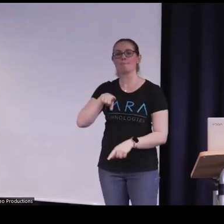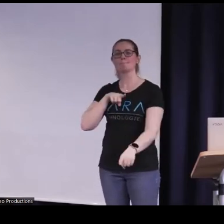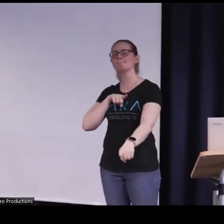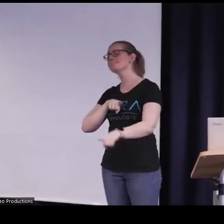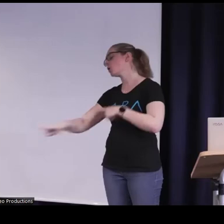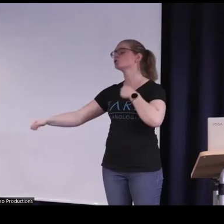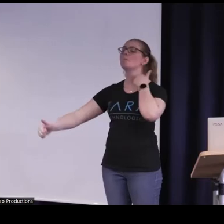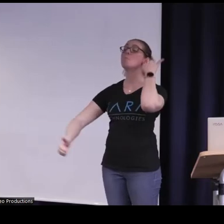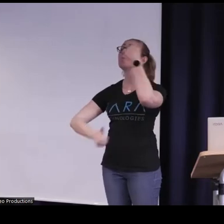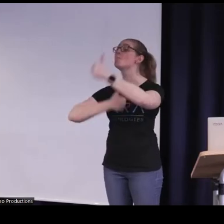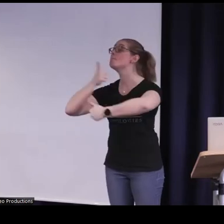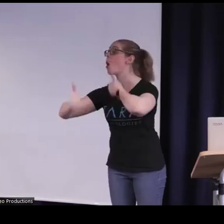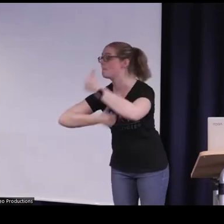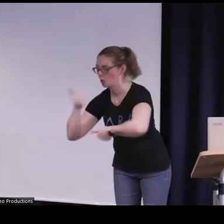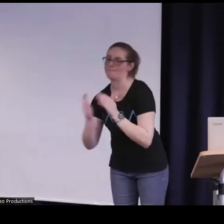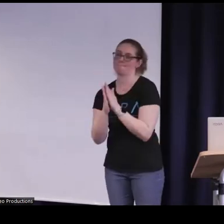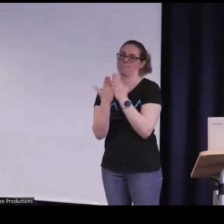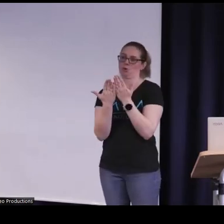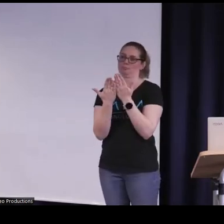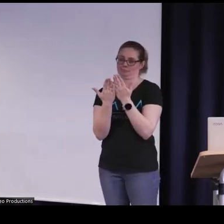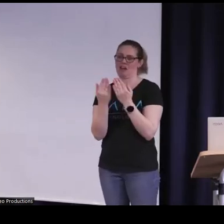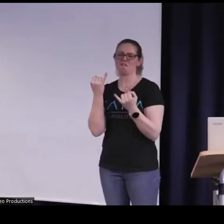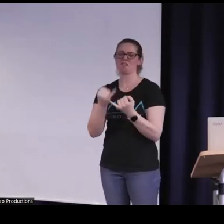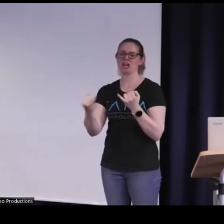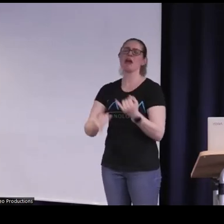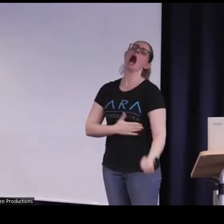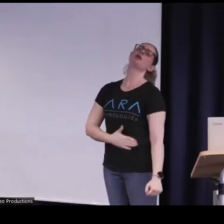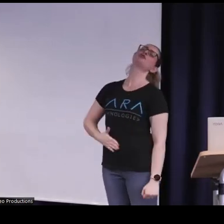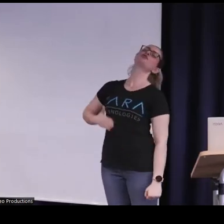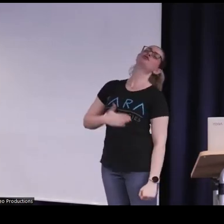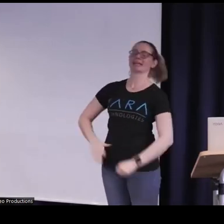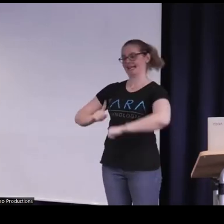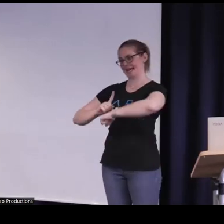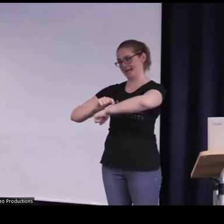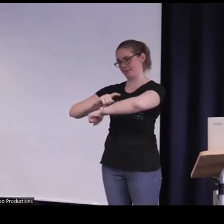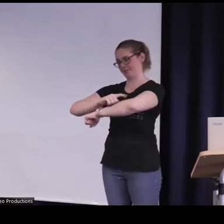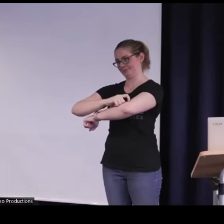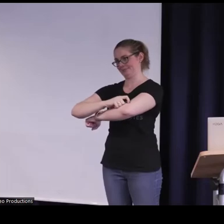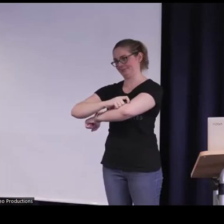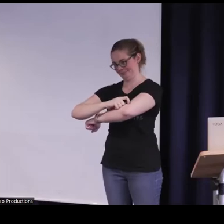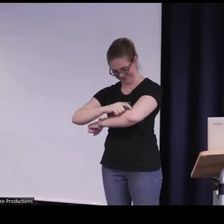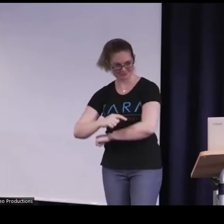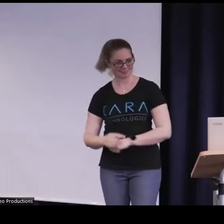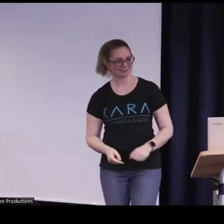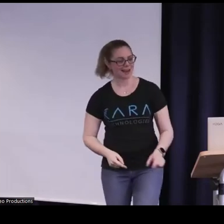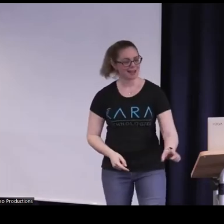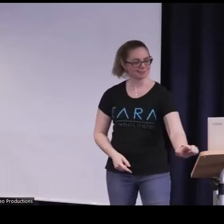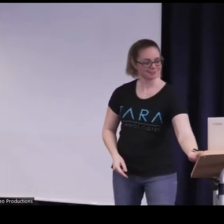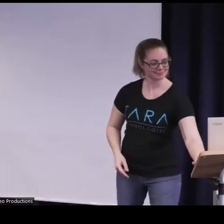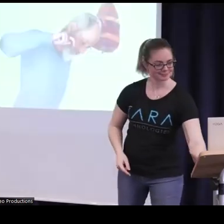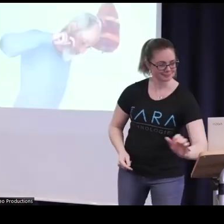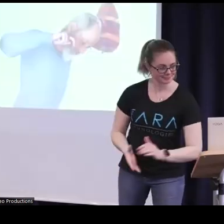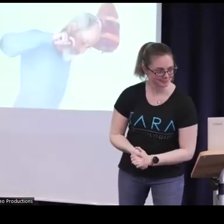So now I'll show you one of our most popular books, which is The Very Hungry Caterpillar.